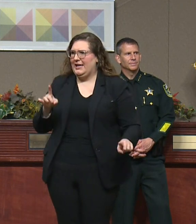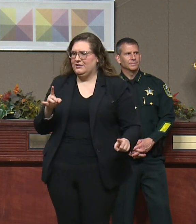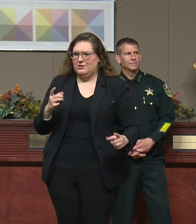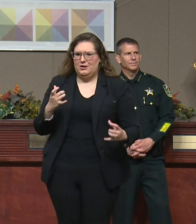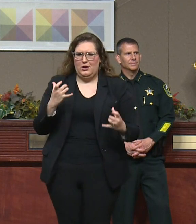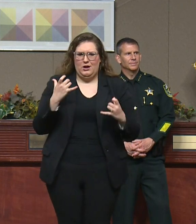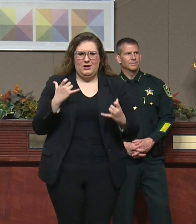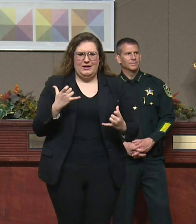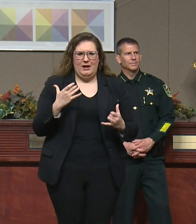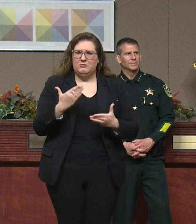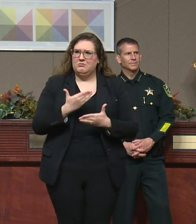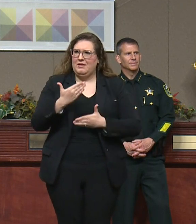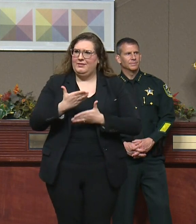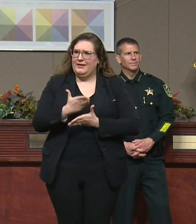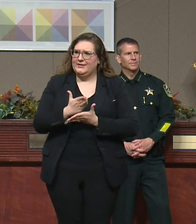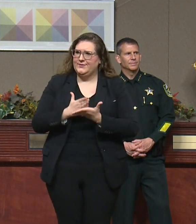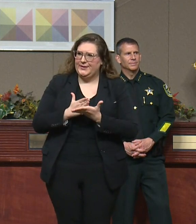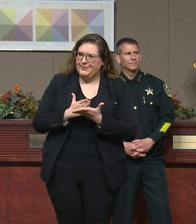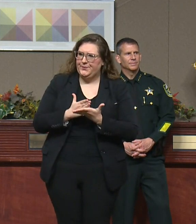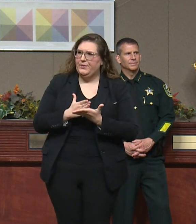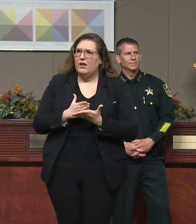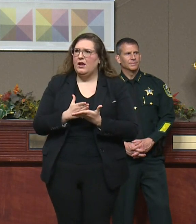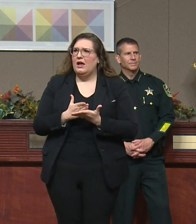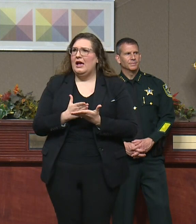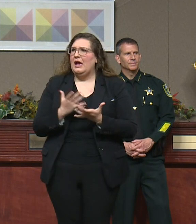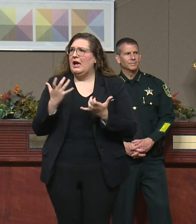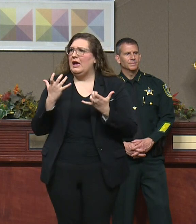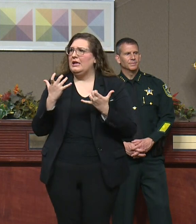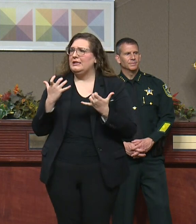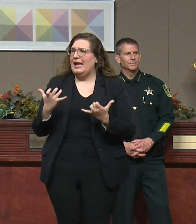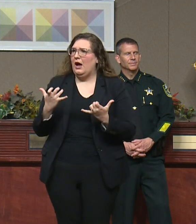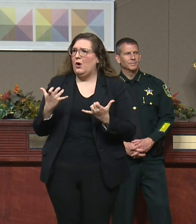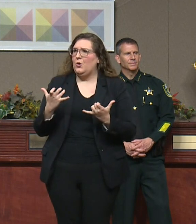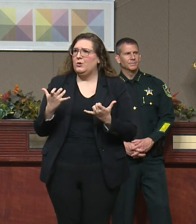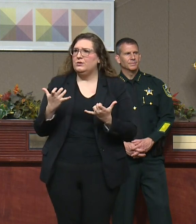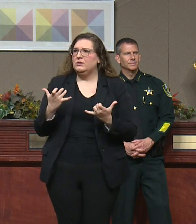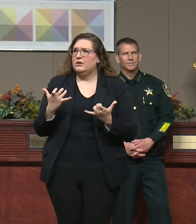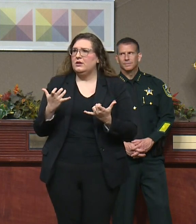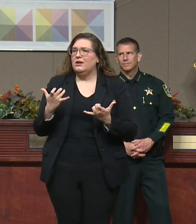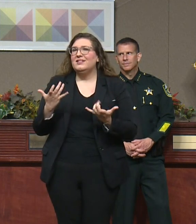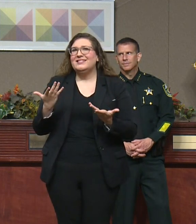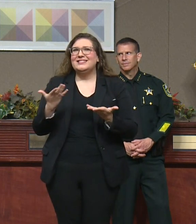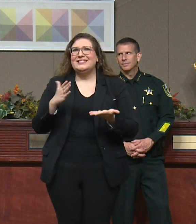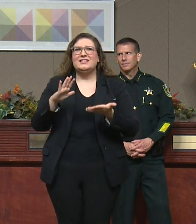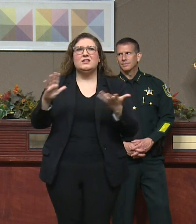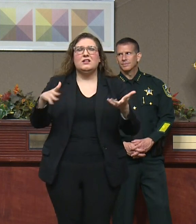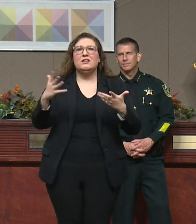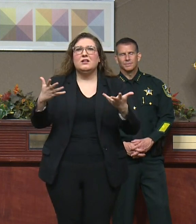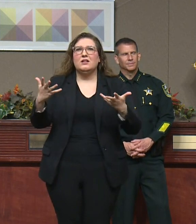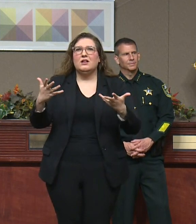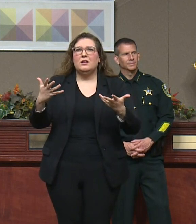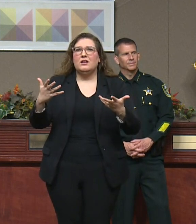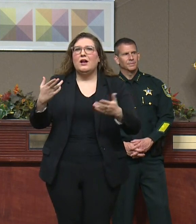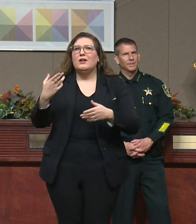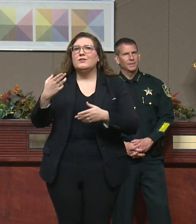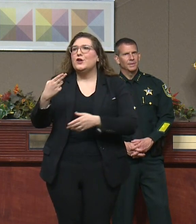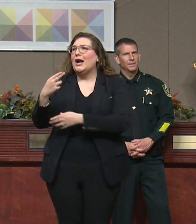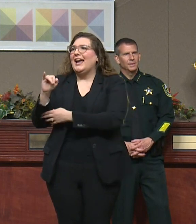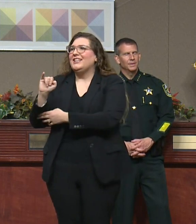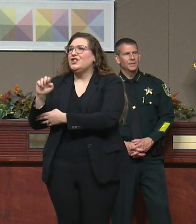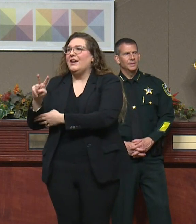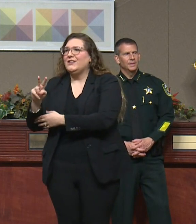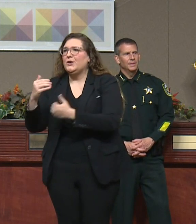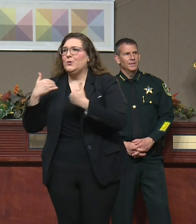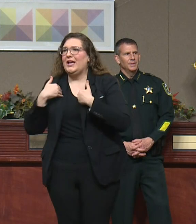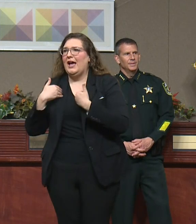response. So now that we have reduced community virus level, for HIV it's called community viral